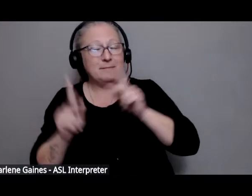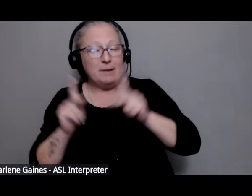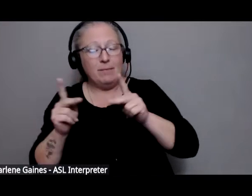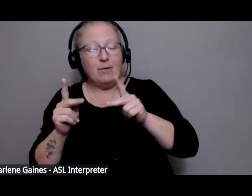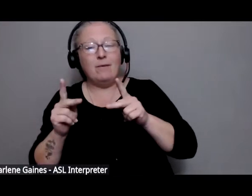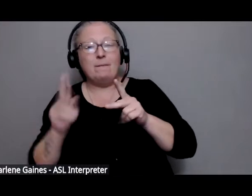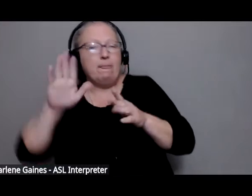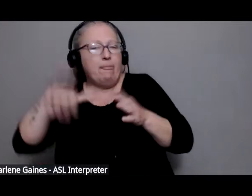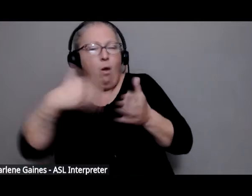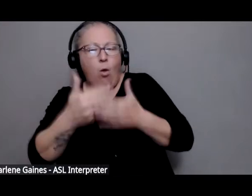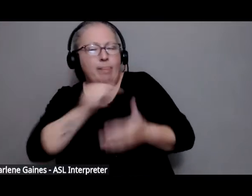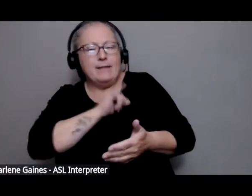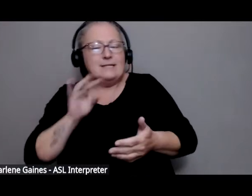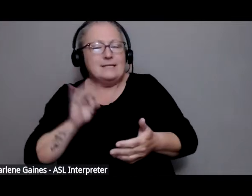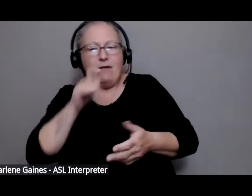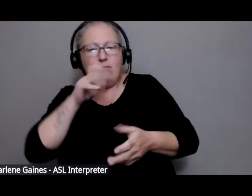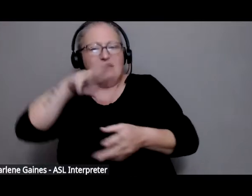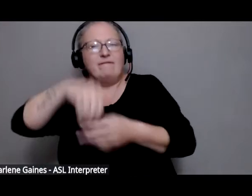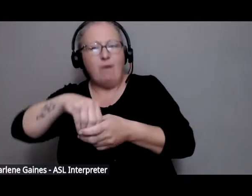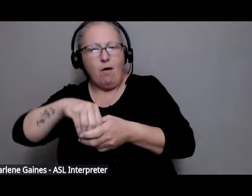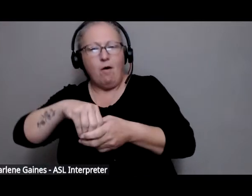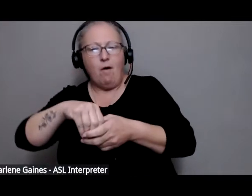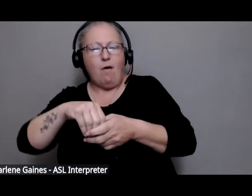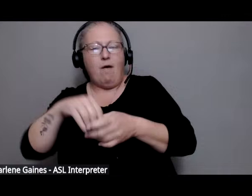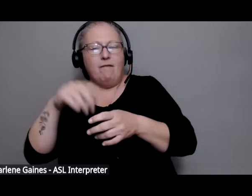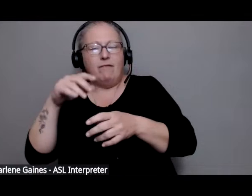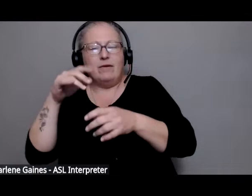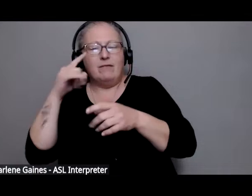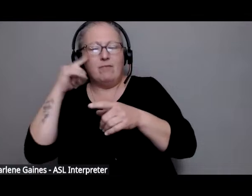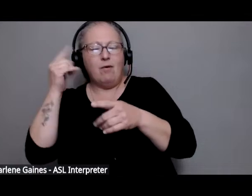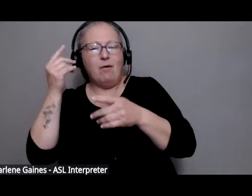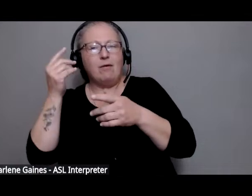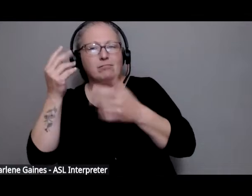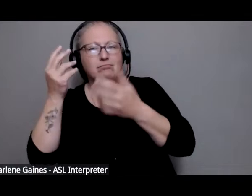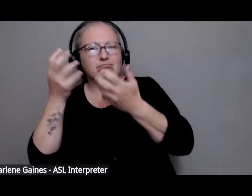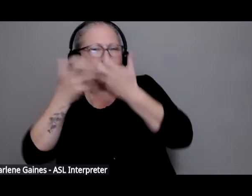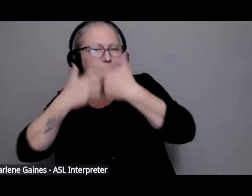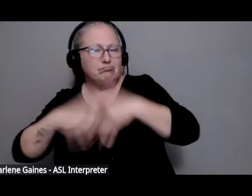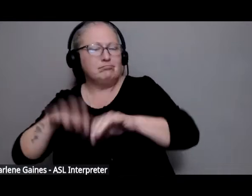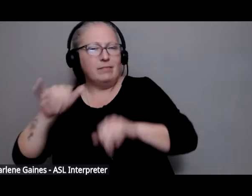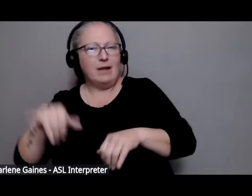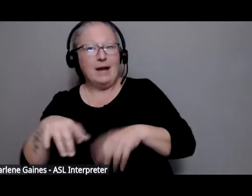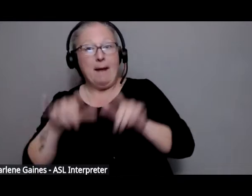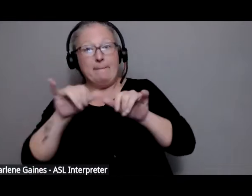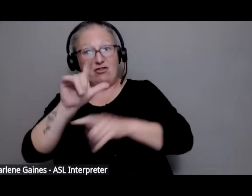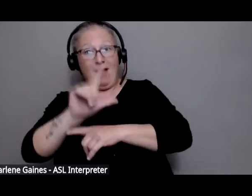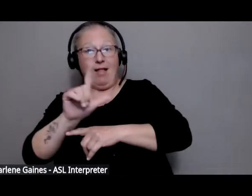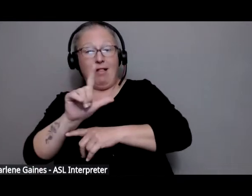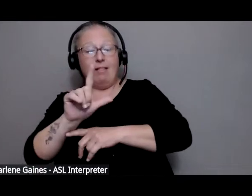just all of our staff that was involved in making that happen. When Measure L, when that